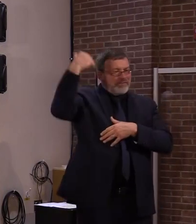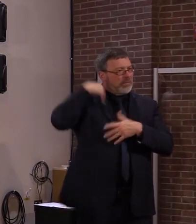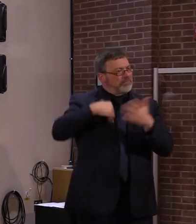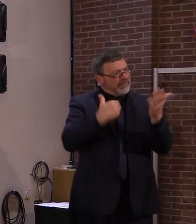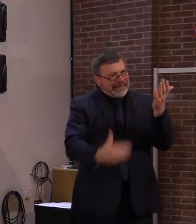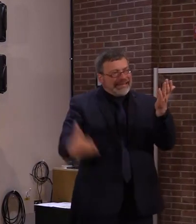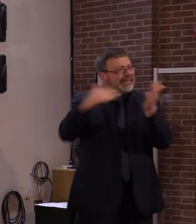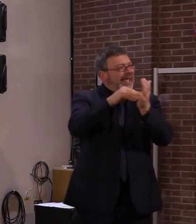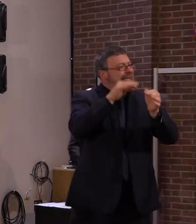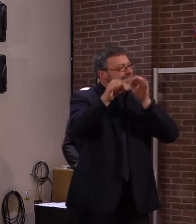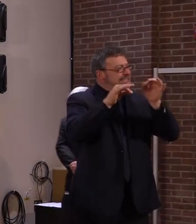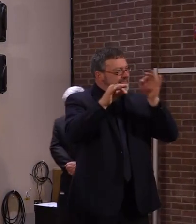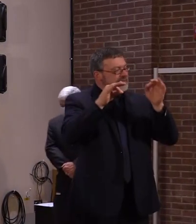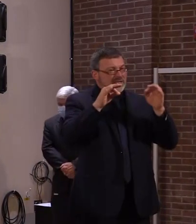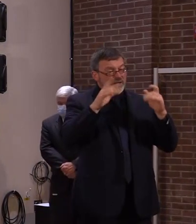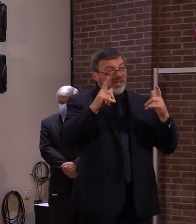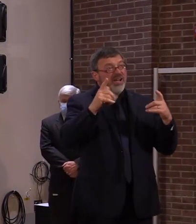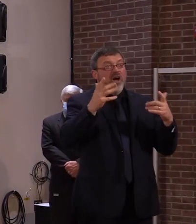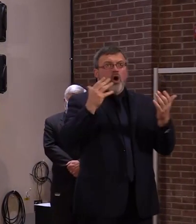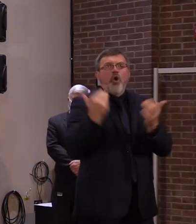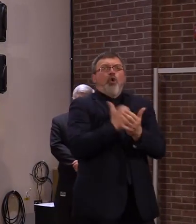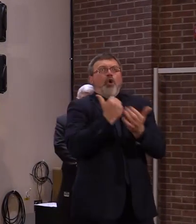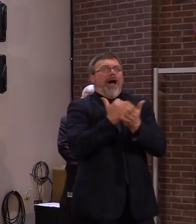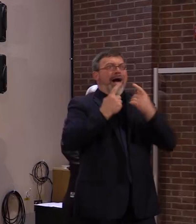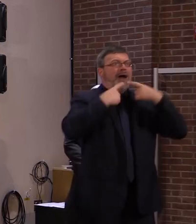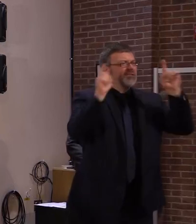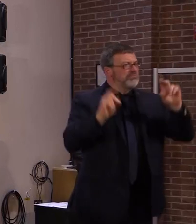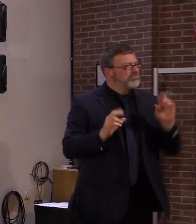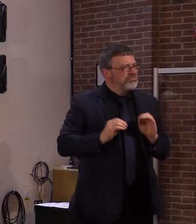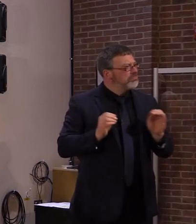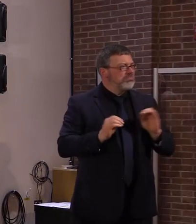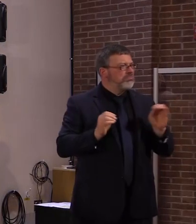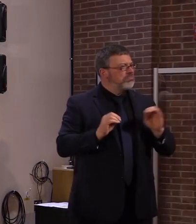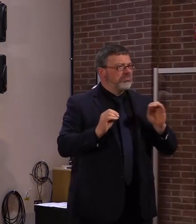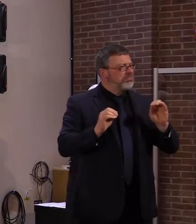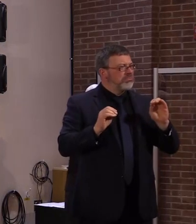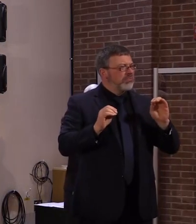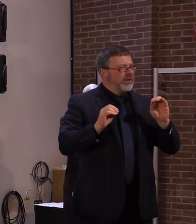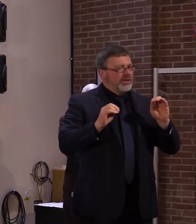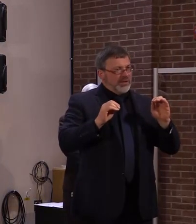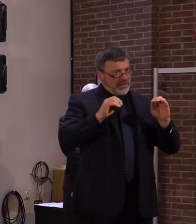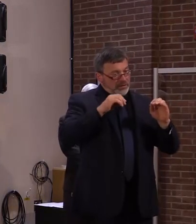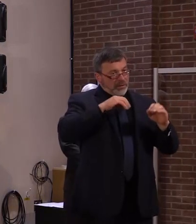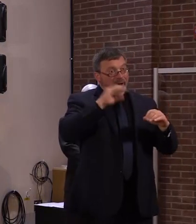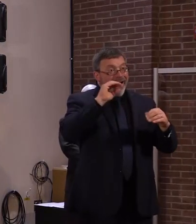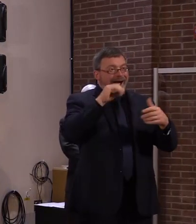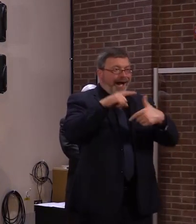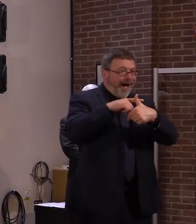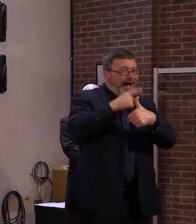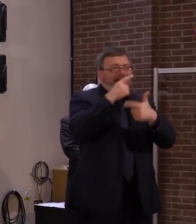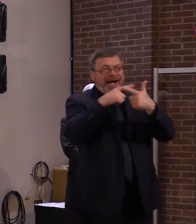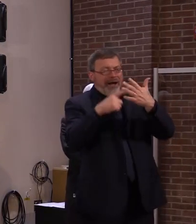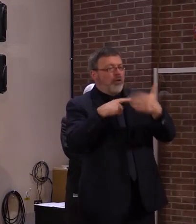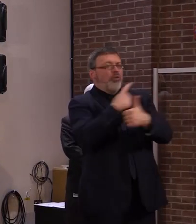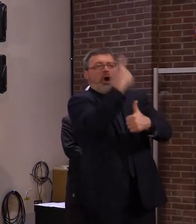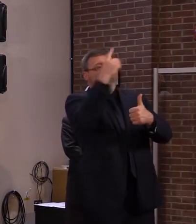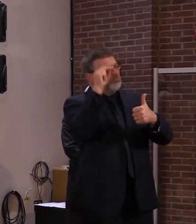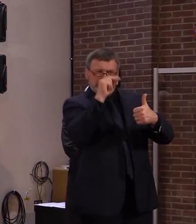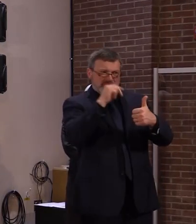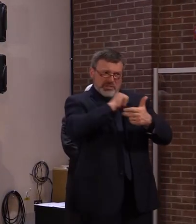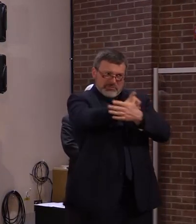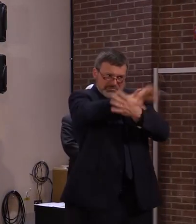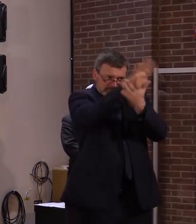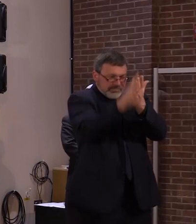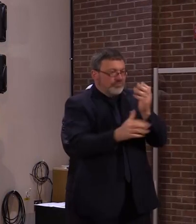new, but they will make a difference. The most important, as always, is vaccination, and that